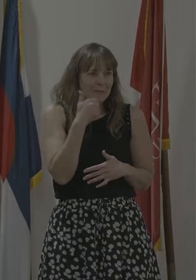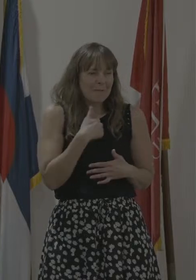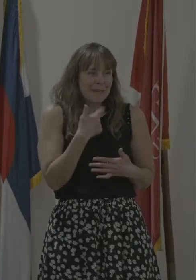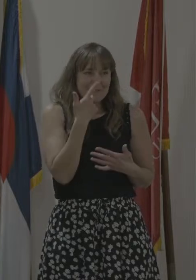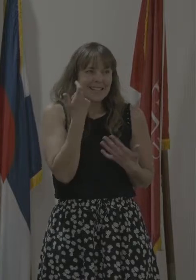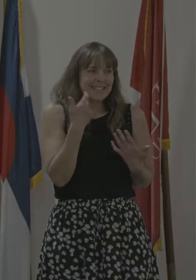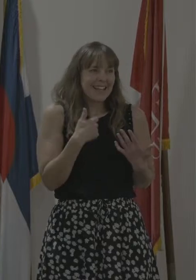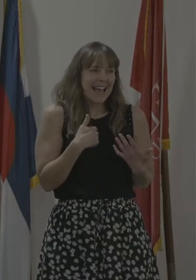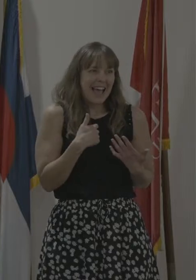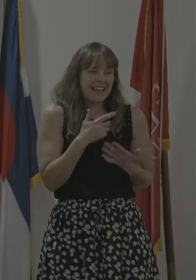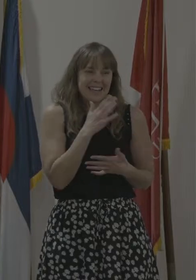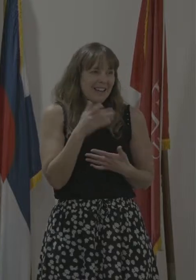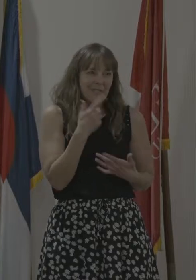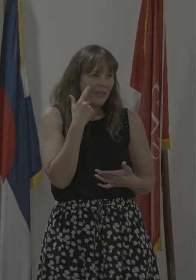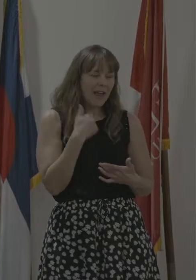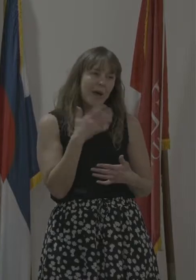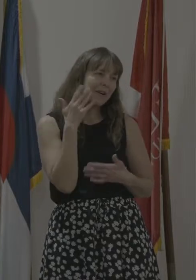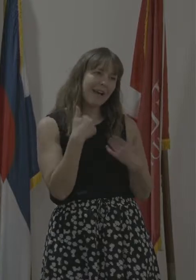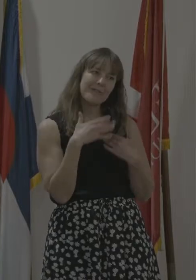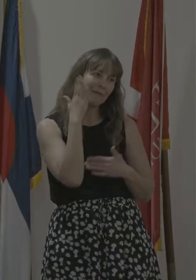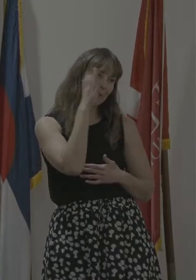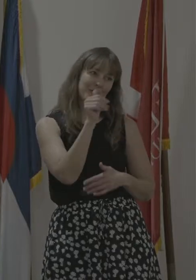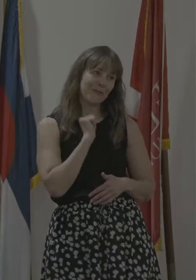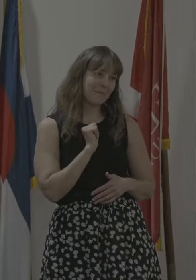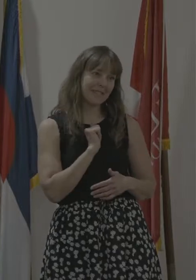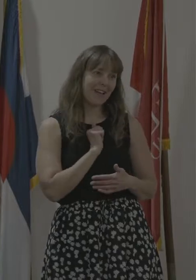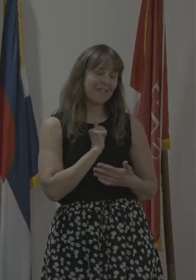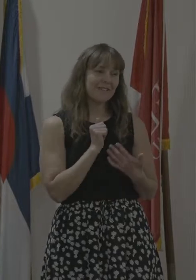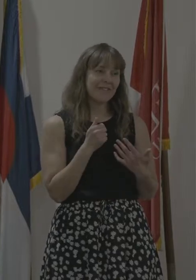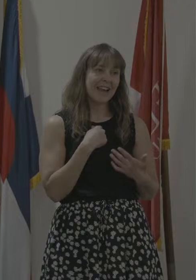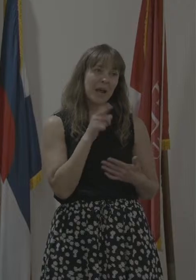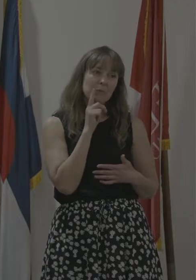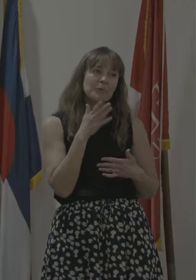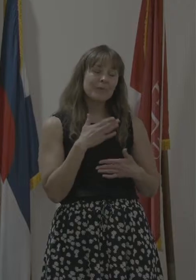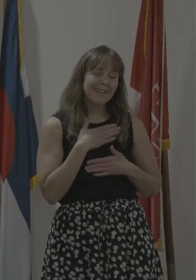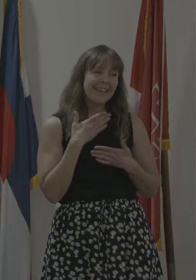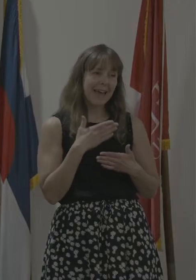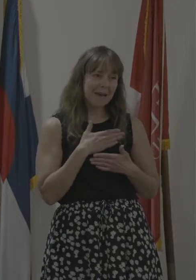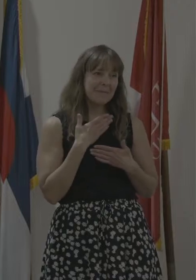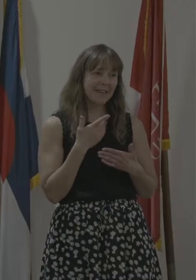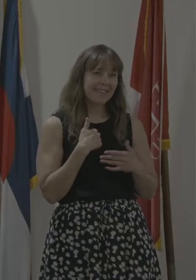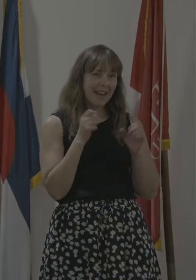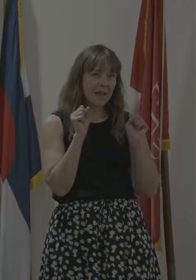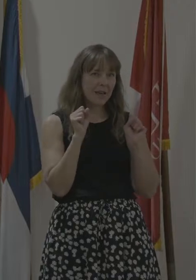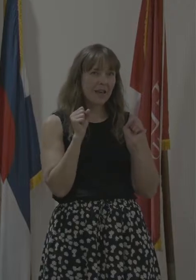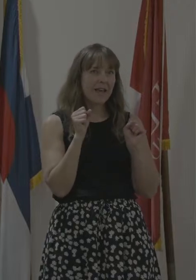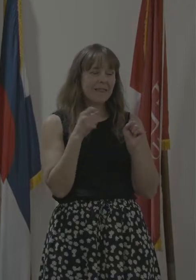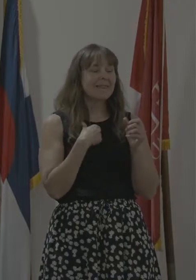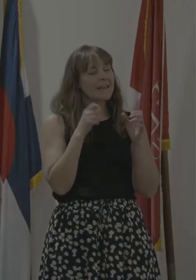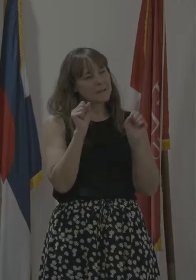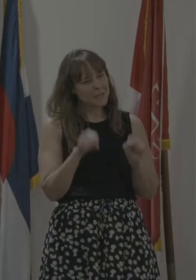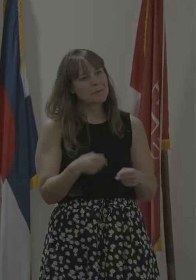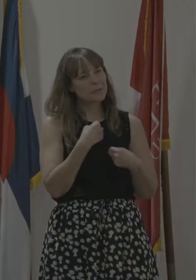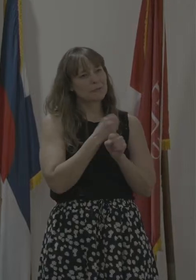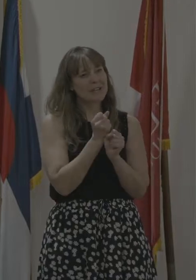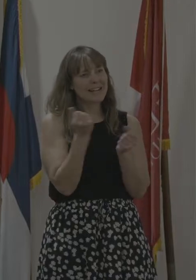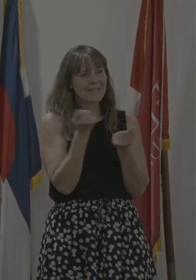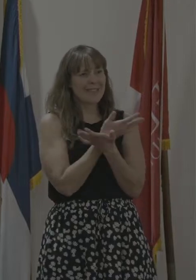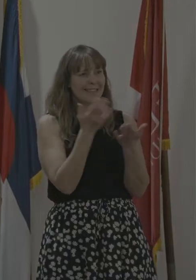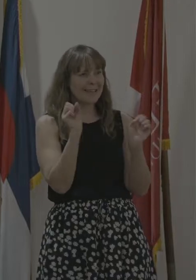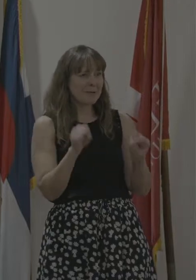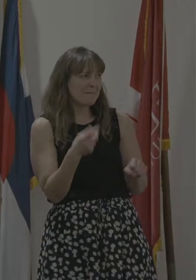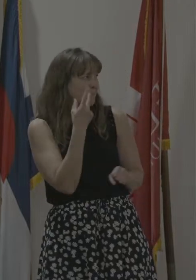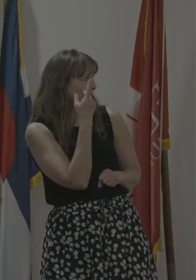I never thought I'd have a future for myself. And I'm really happy that I was able to create all this stuff you're about to